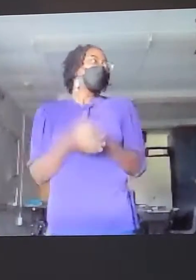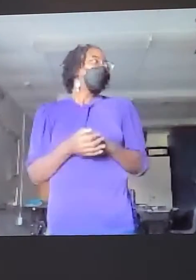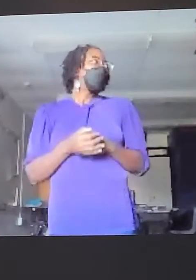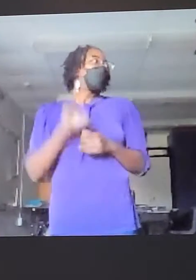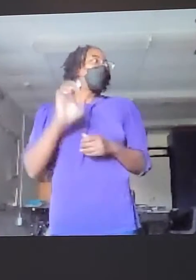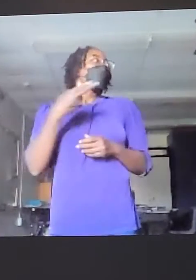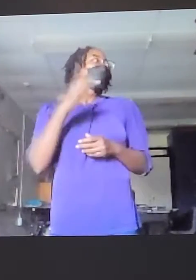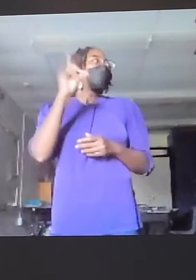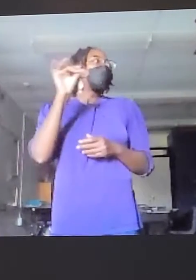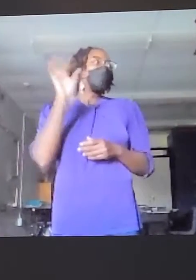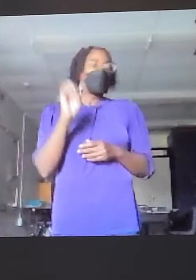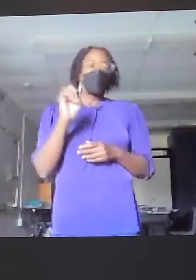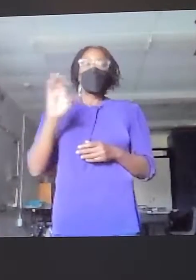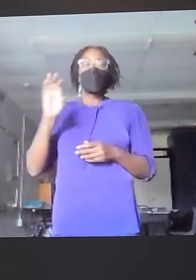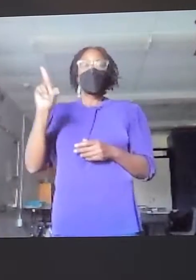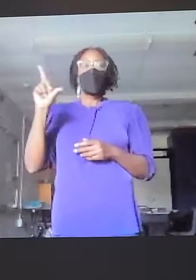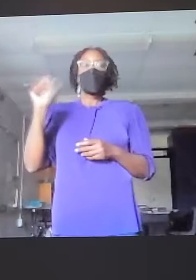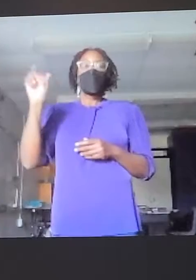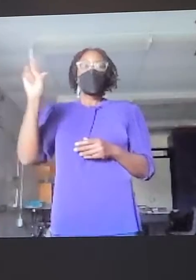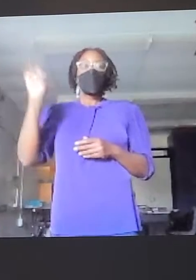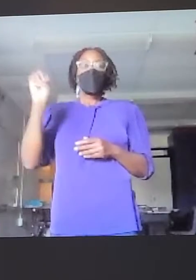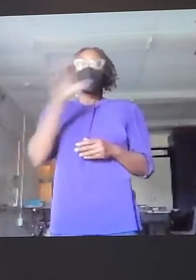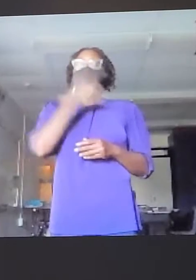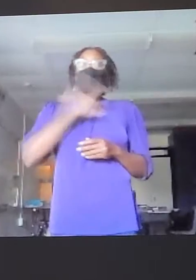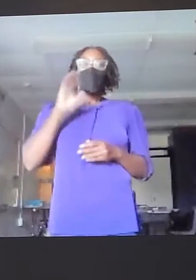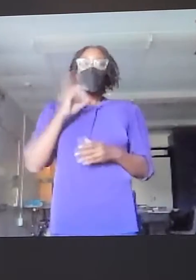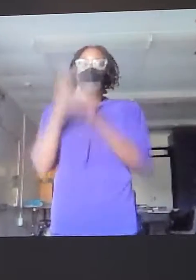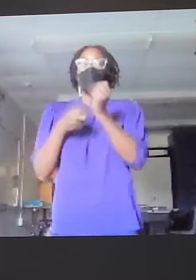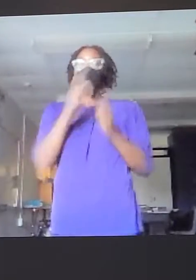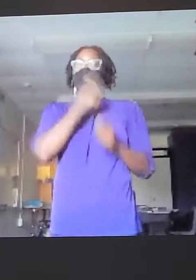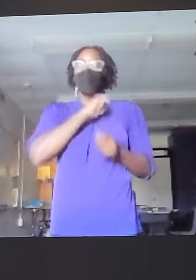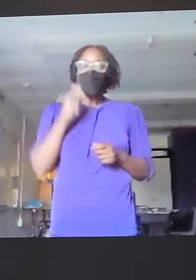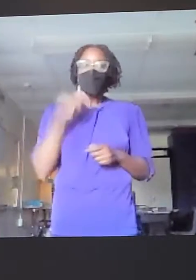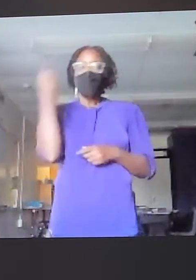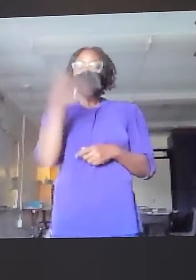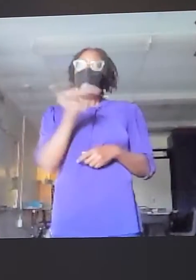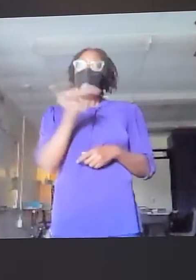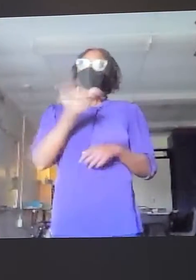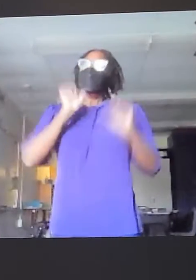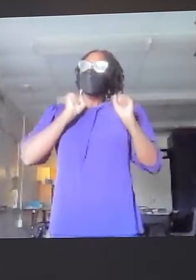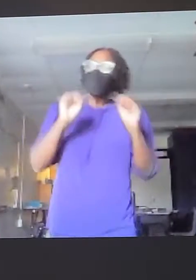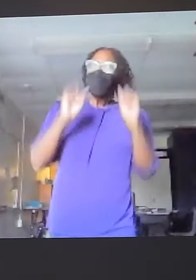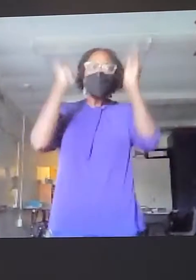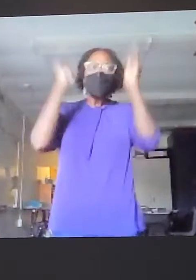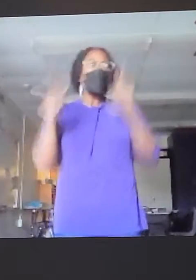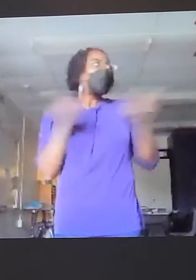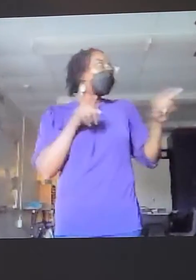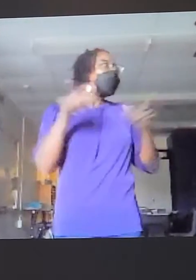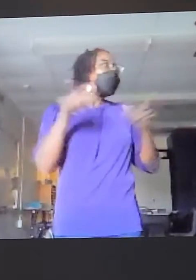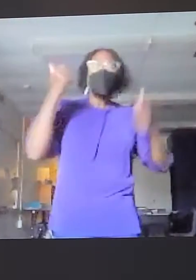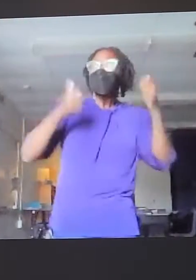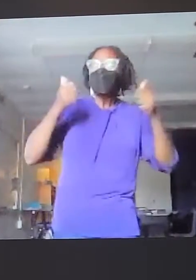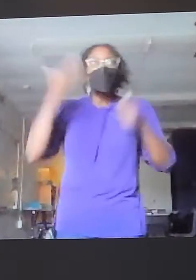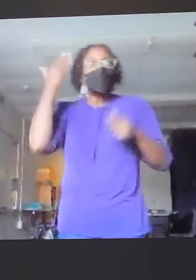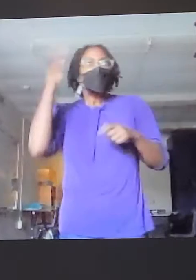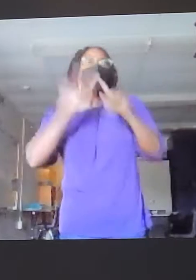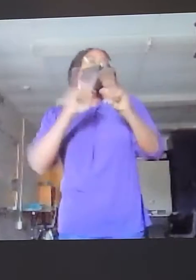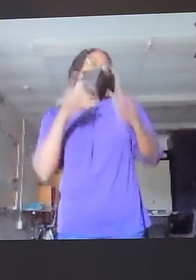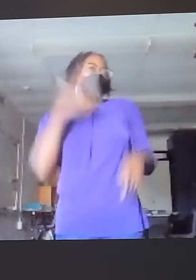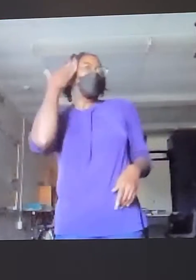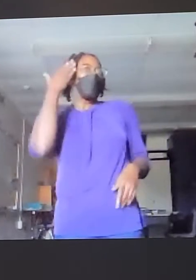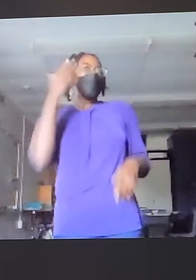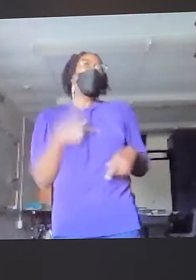Lily and Claire are twins. They look so much alike, even their teachers can't tell them apart. Of course I can. But most of all, I am on